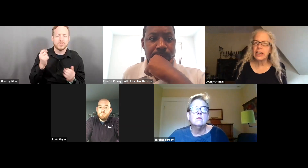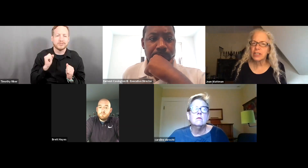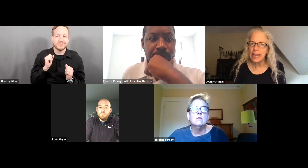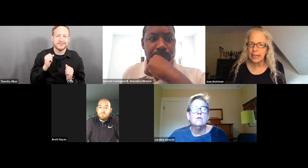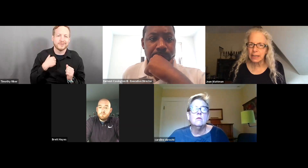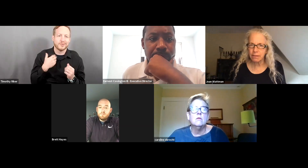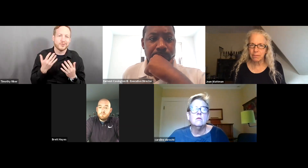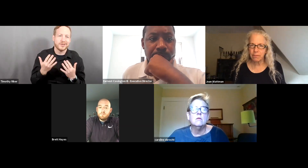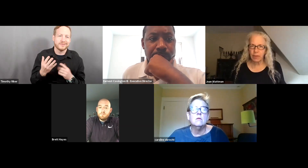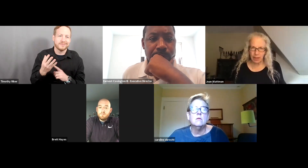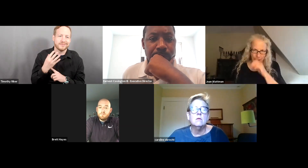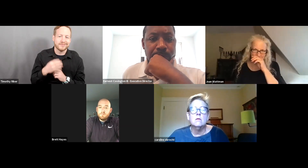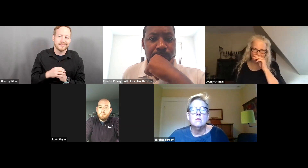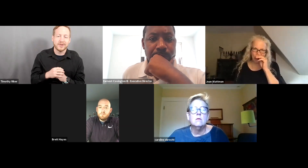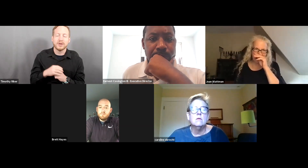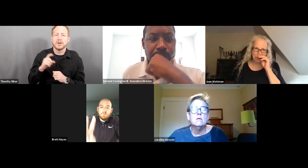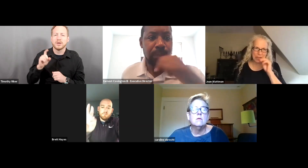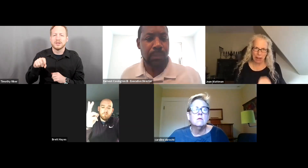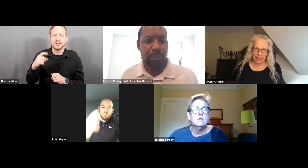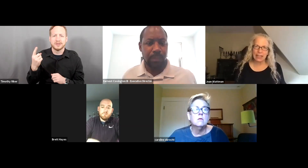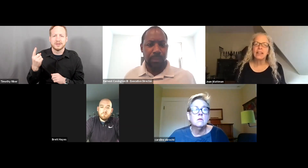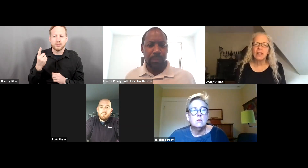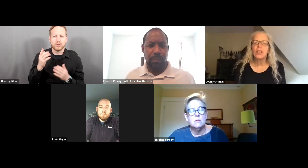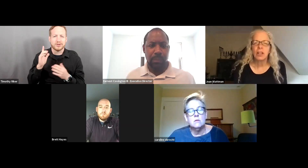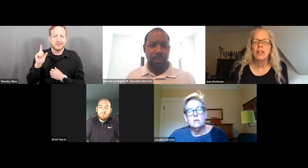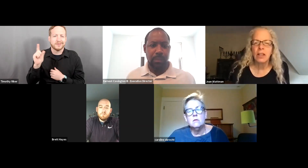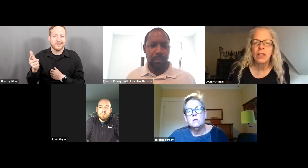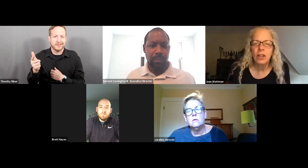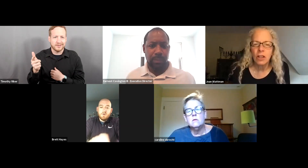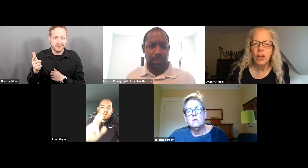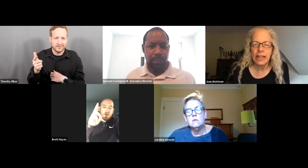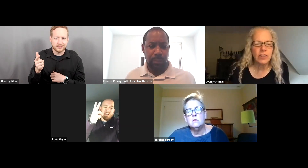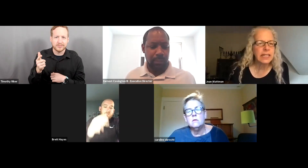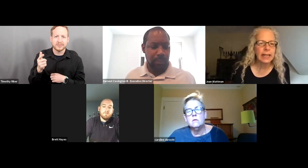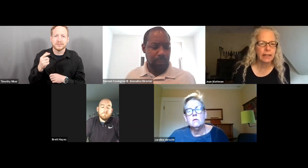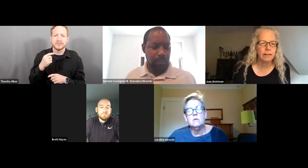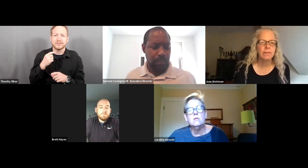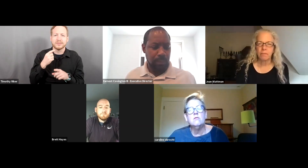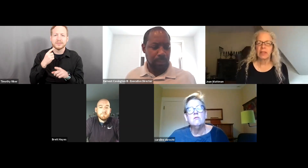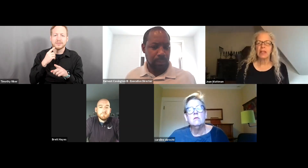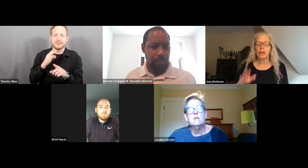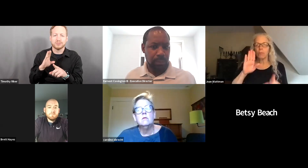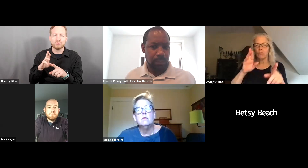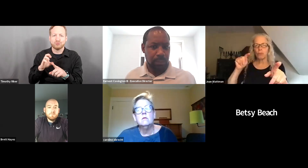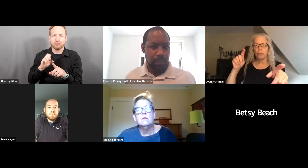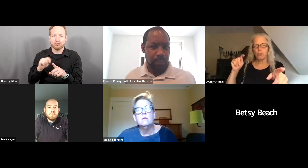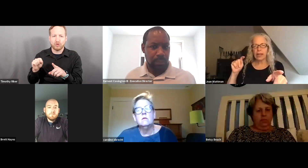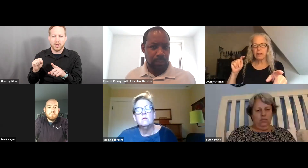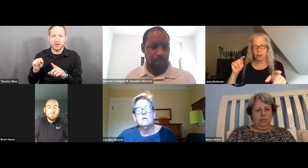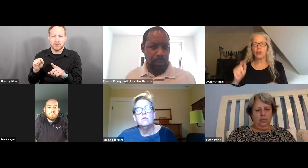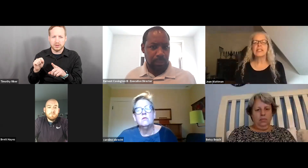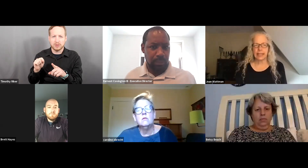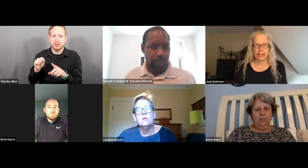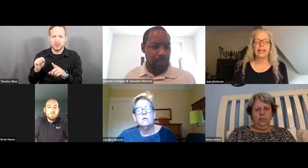Do I hear a second? I'm sorry, I'm waiting to be spotlit. Could I hear a second?